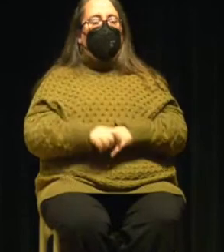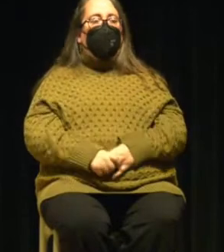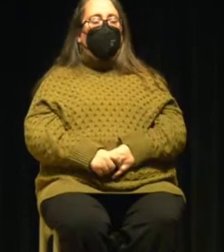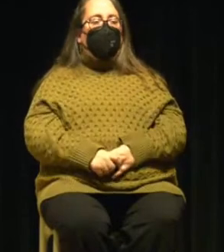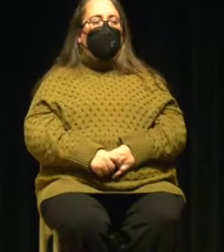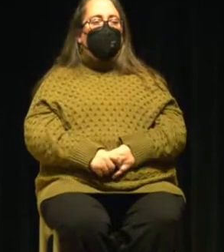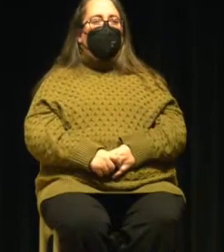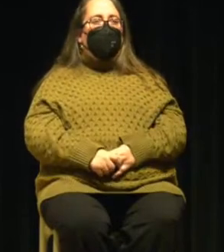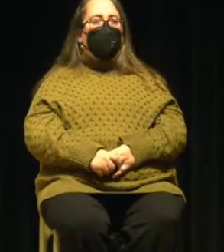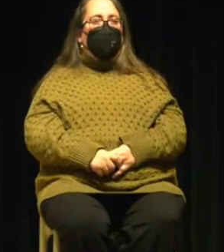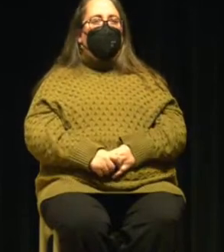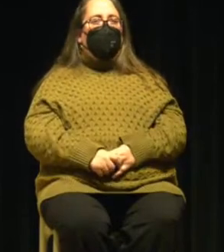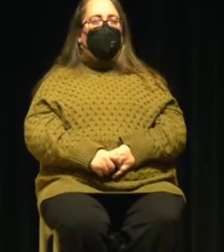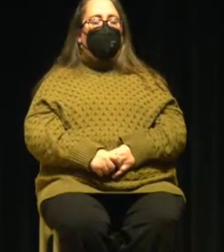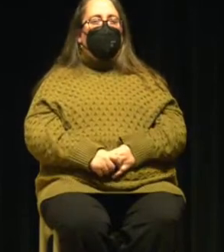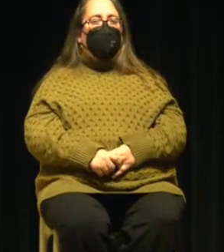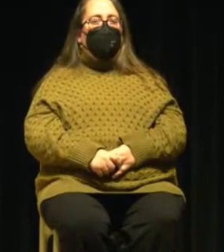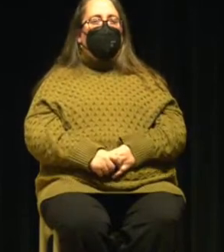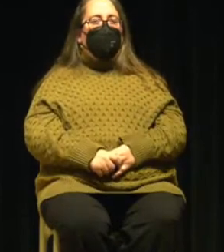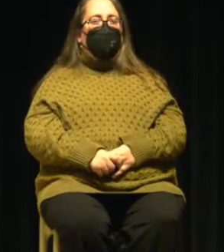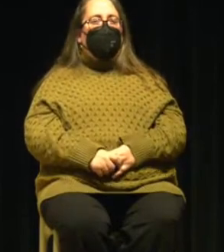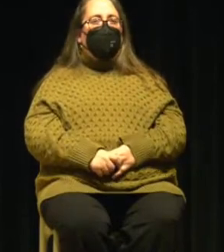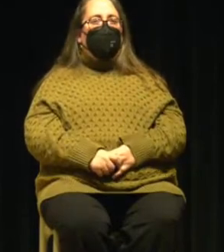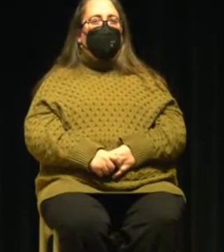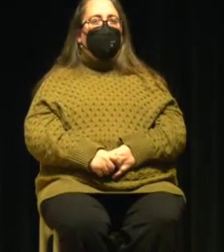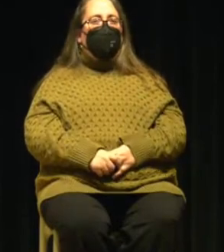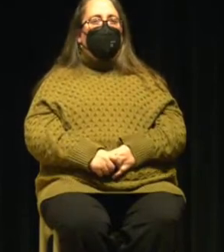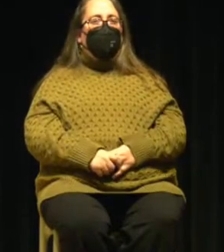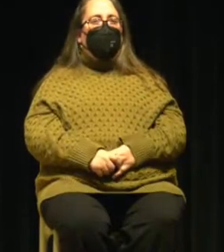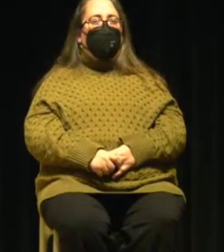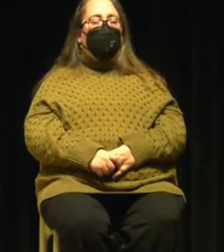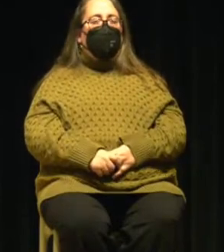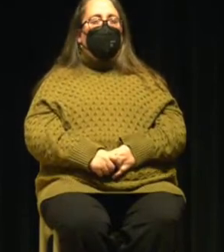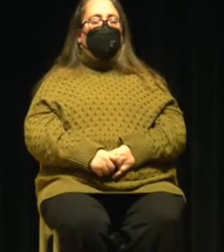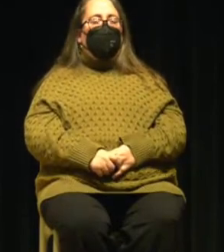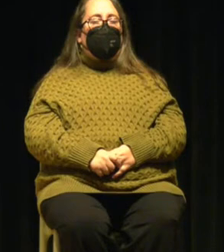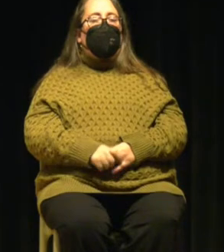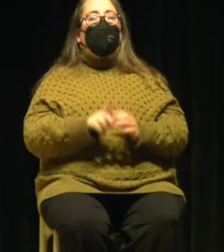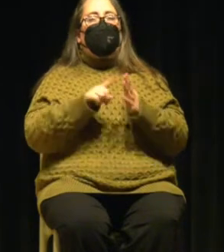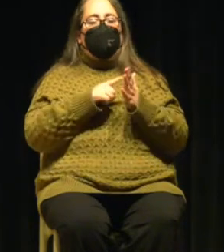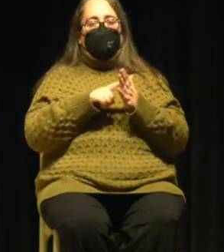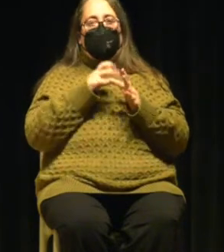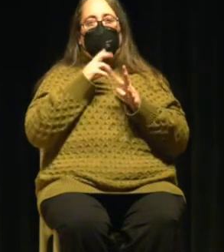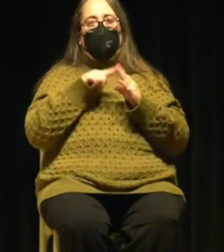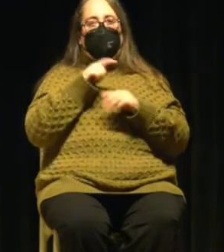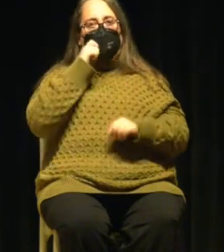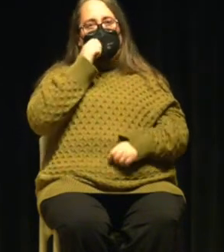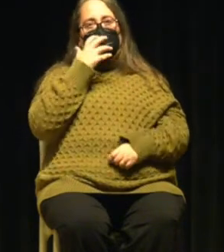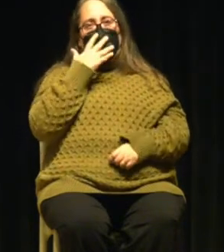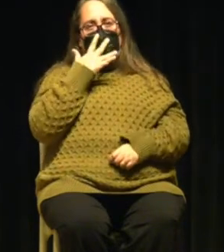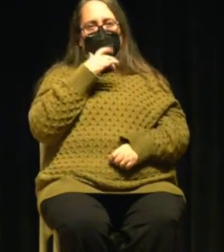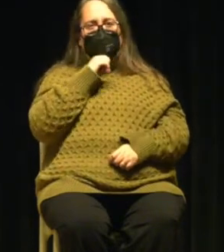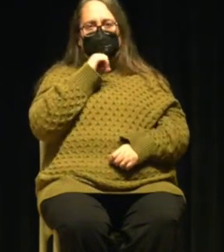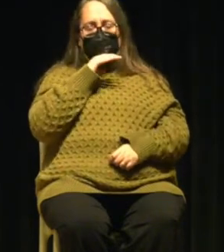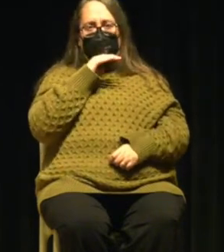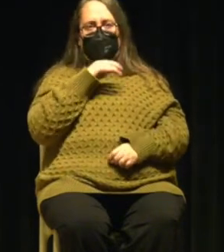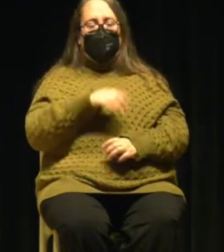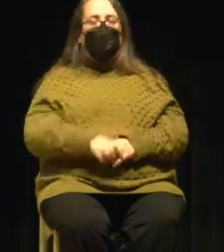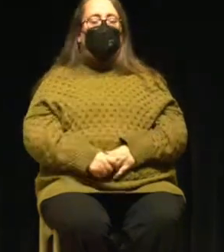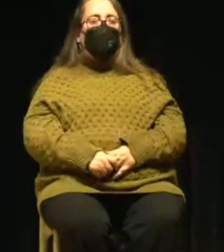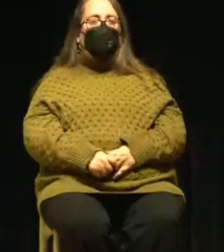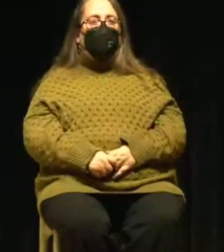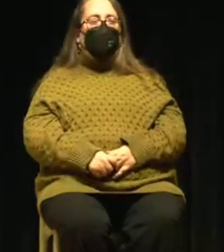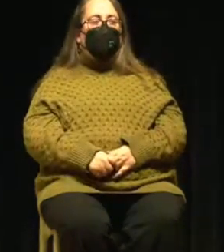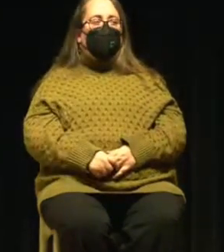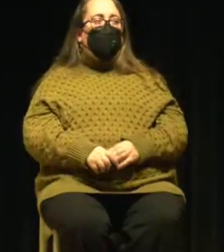who are criticizing your and talk about the skin color being dirt, most of the people